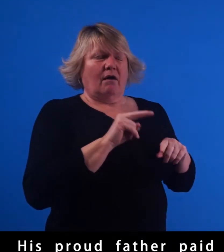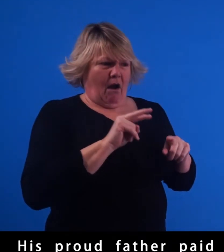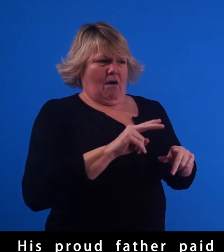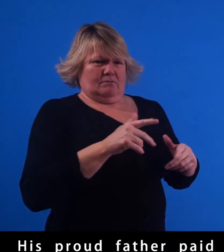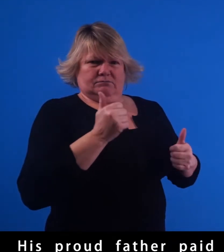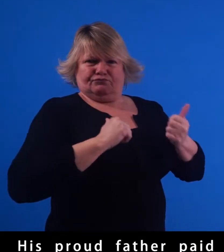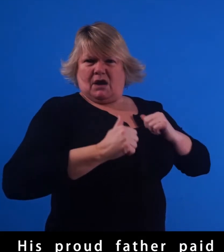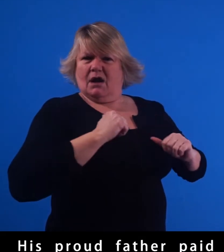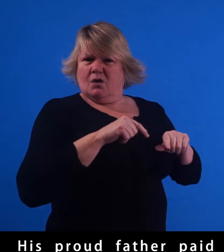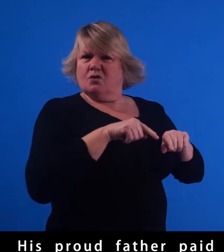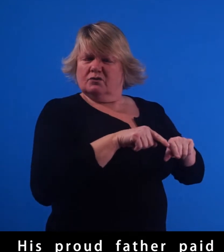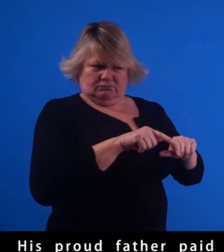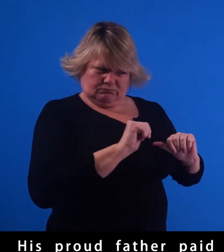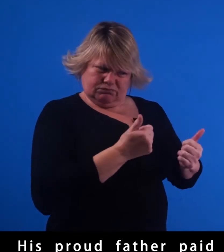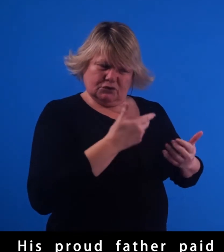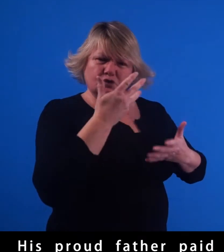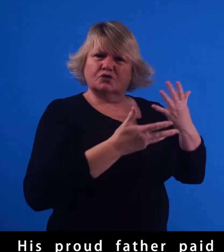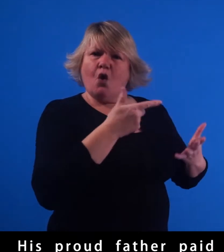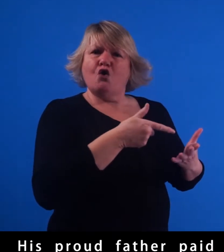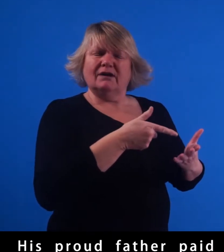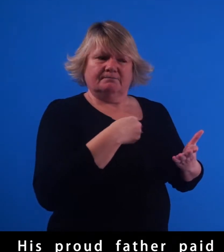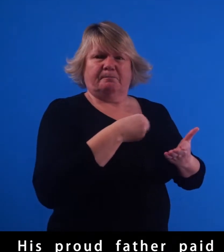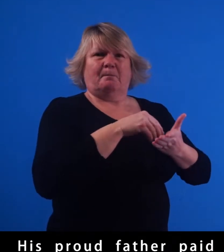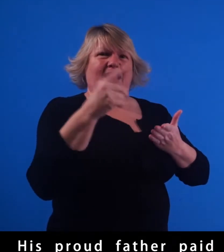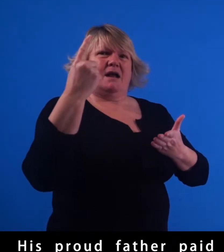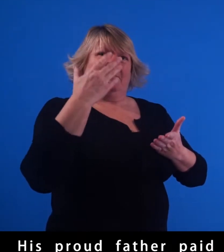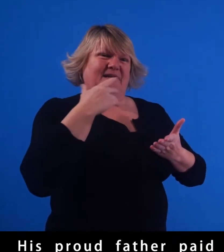His proud father paid to have the story published.